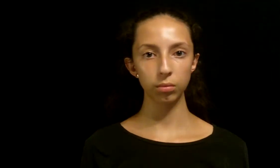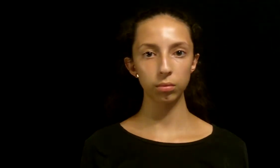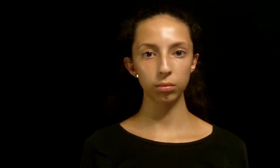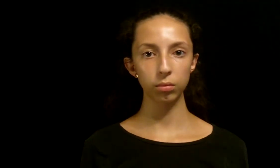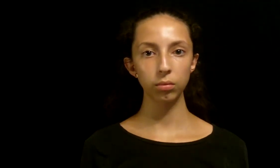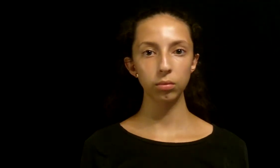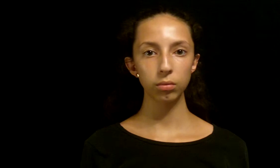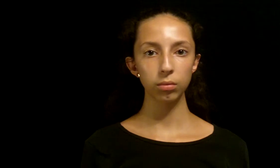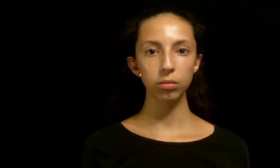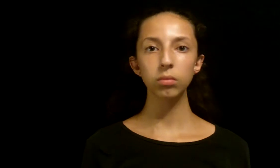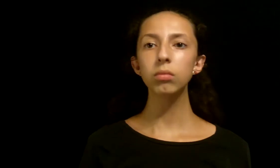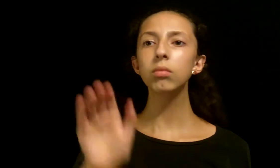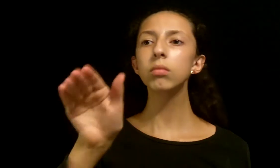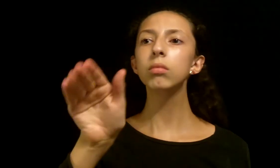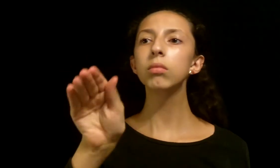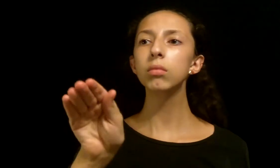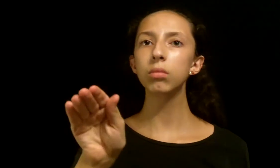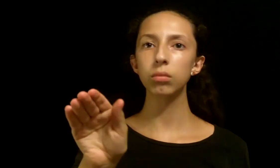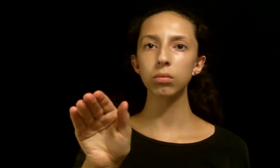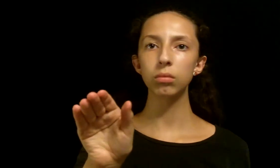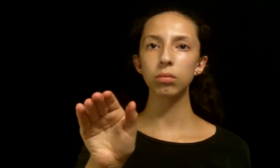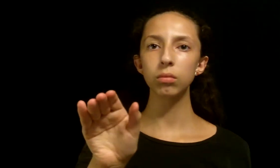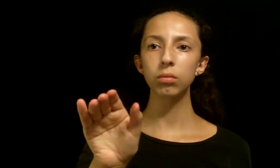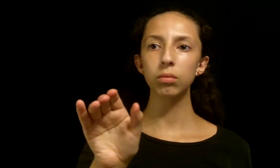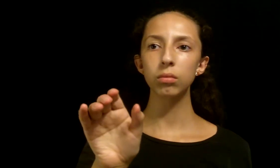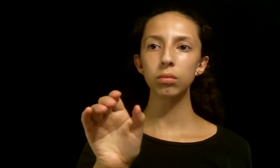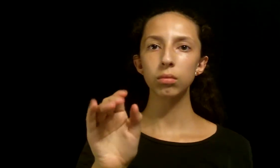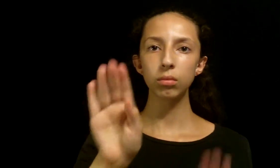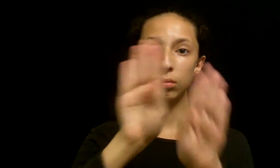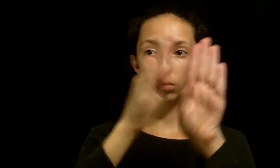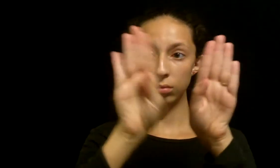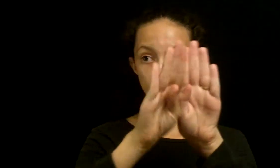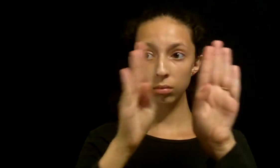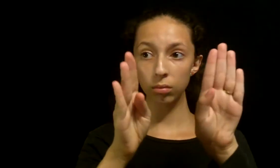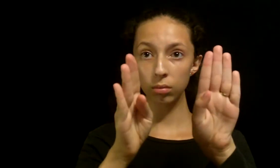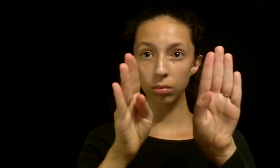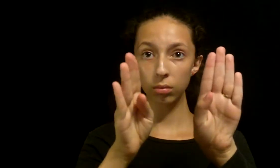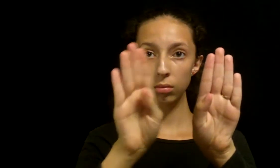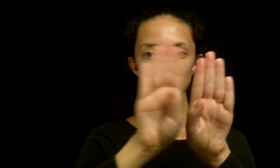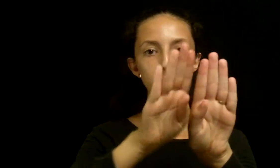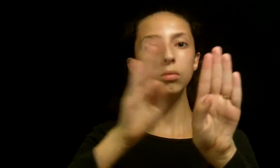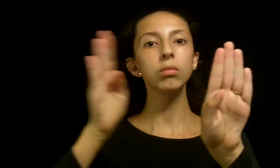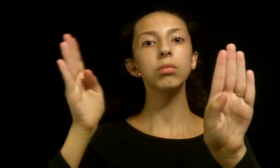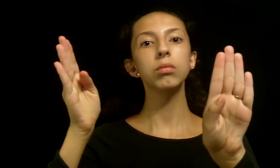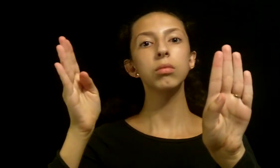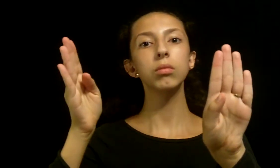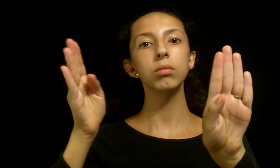I can go, hey, and then the door, open.